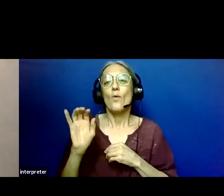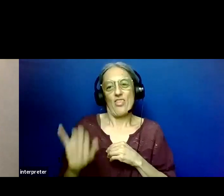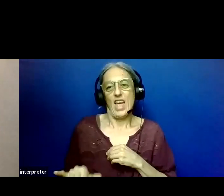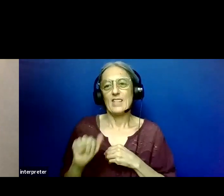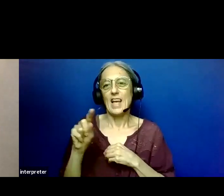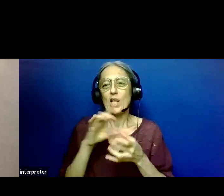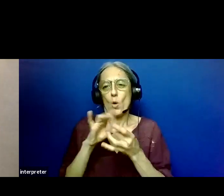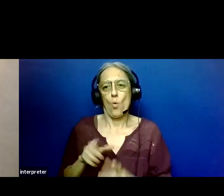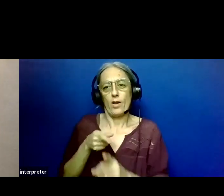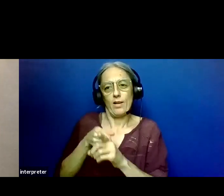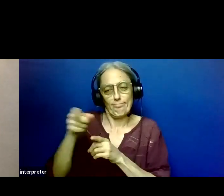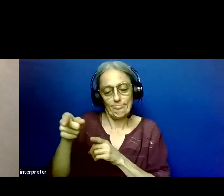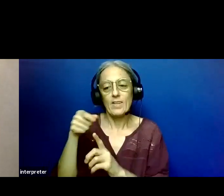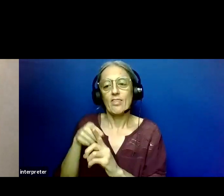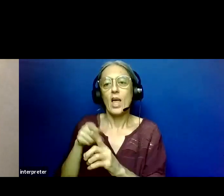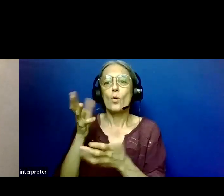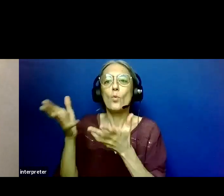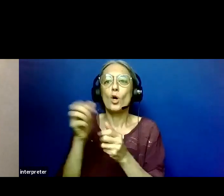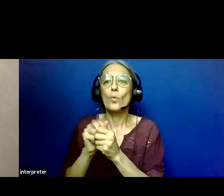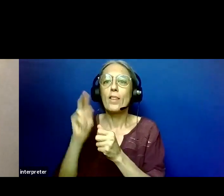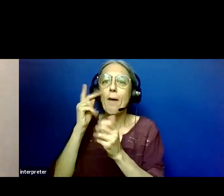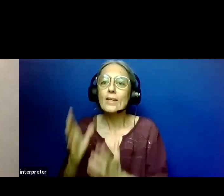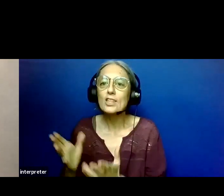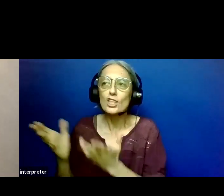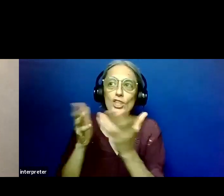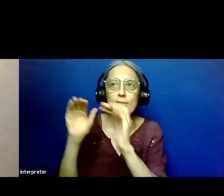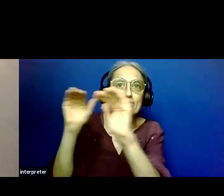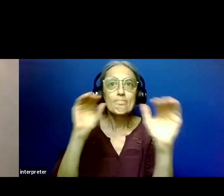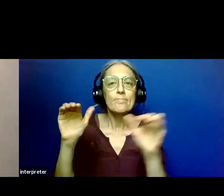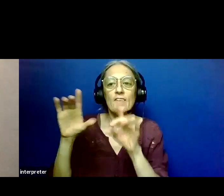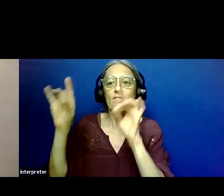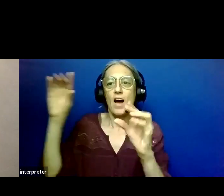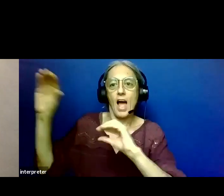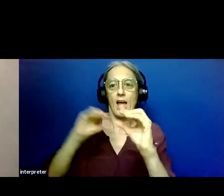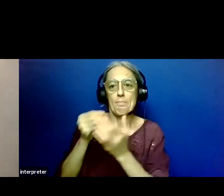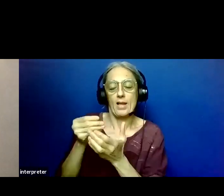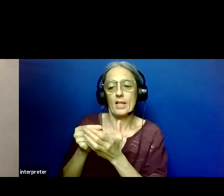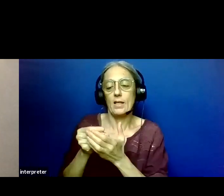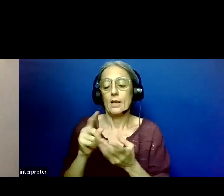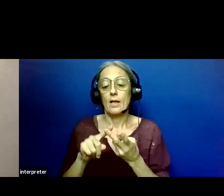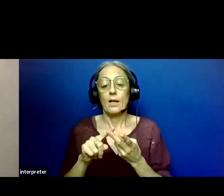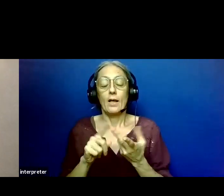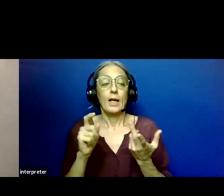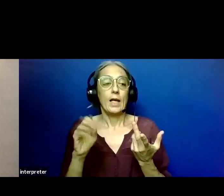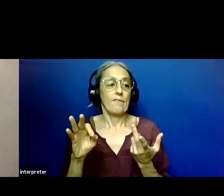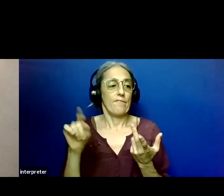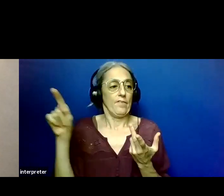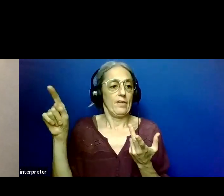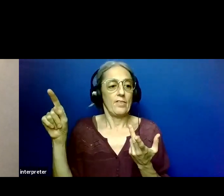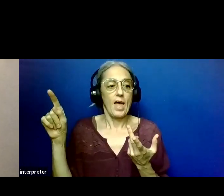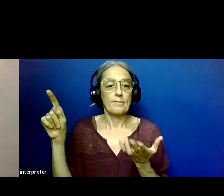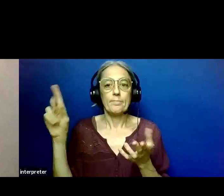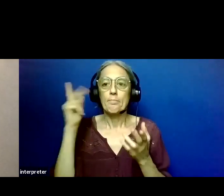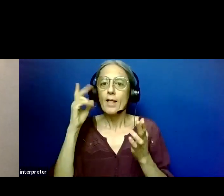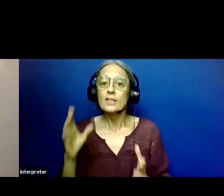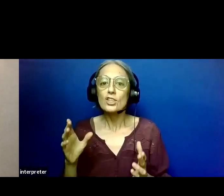elected officials. They try to find the money. They explain every time the elected officials are